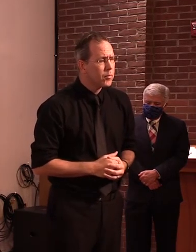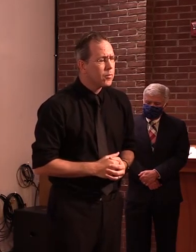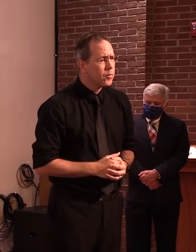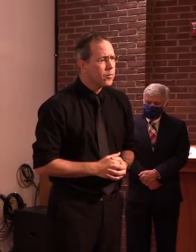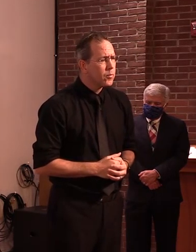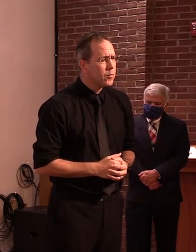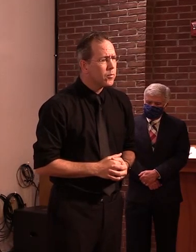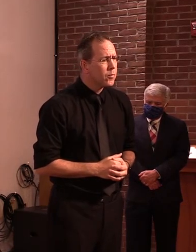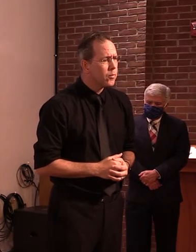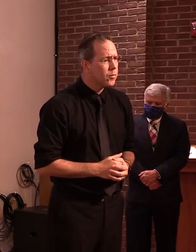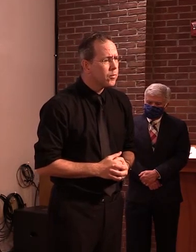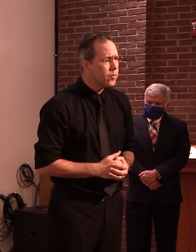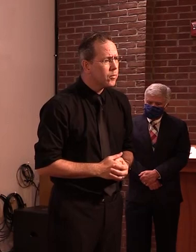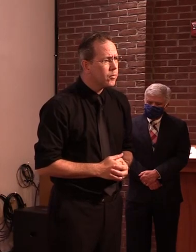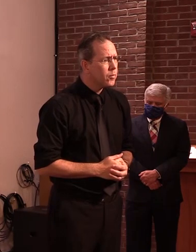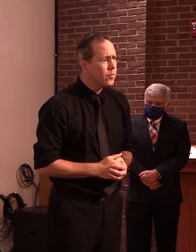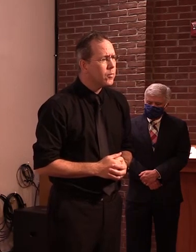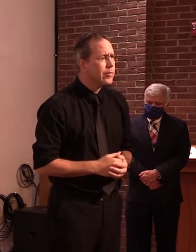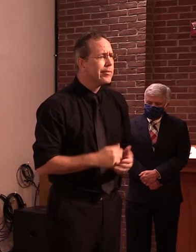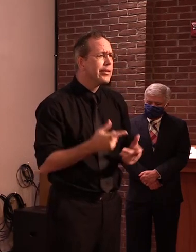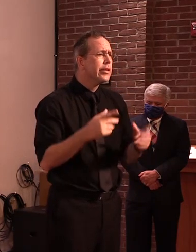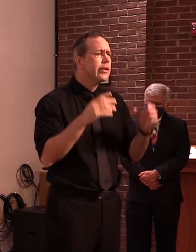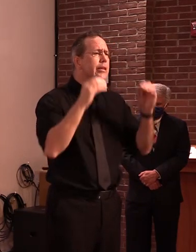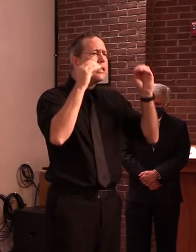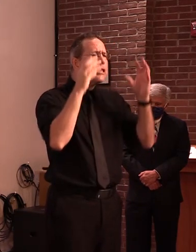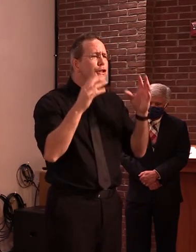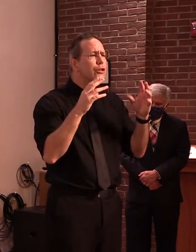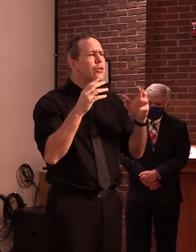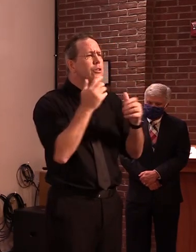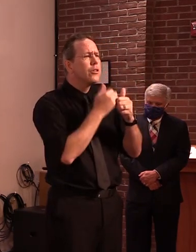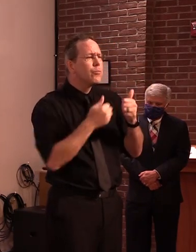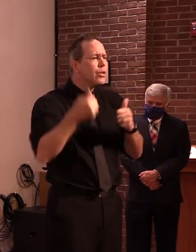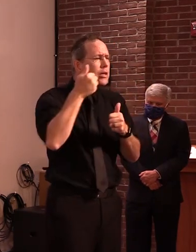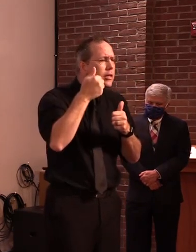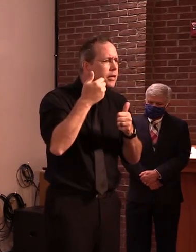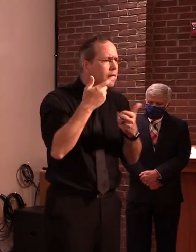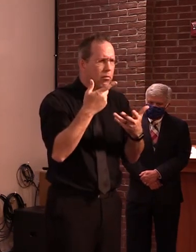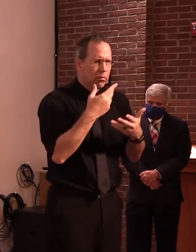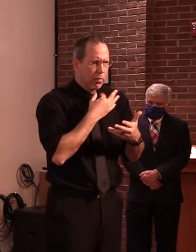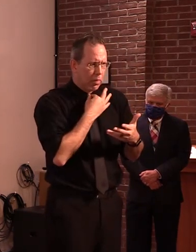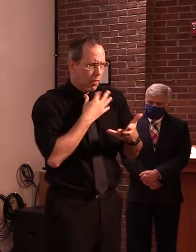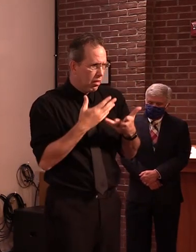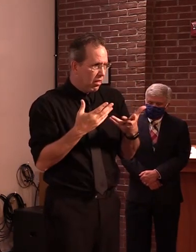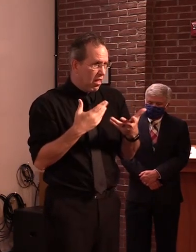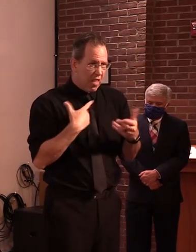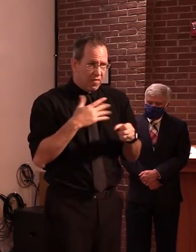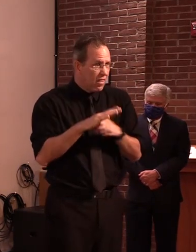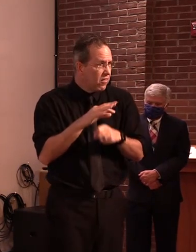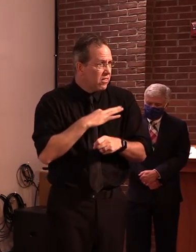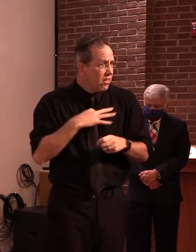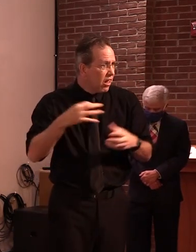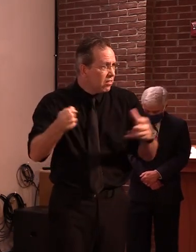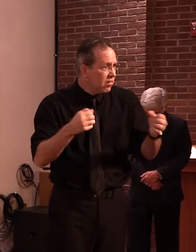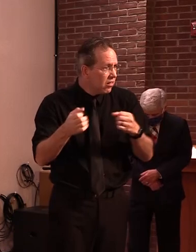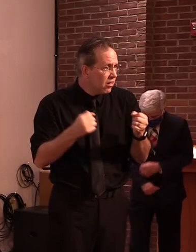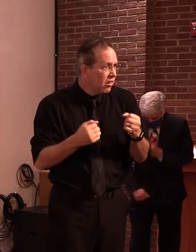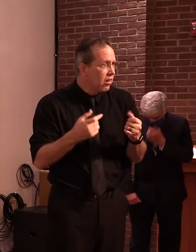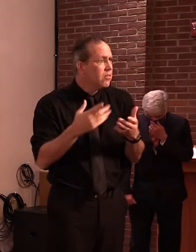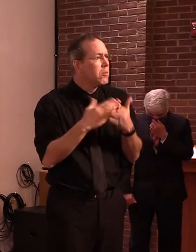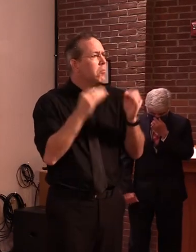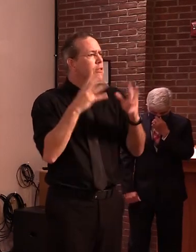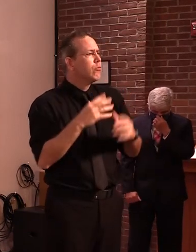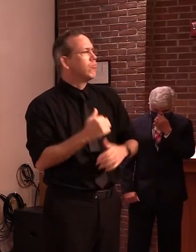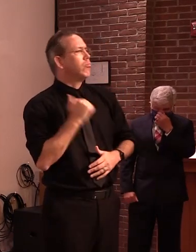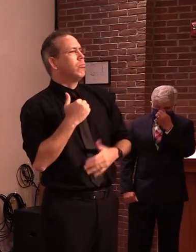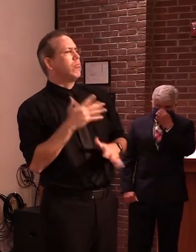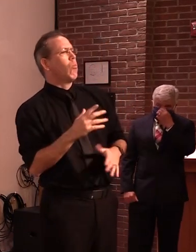There's some concern about whether they'll have enough staff because some teachers may be older or have health